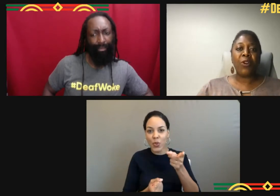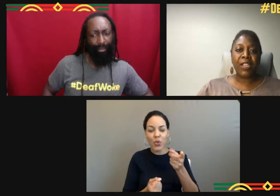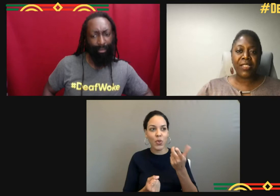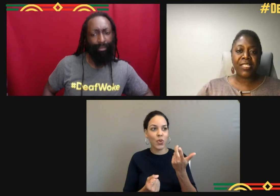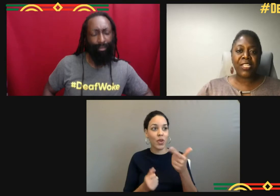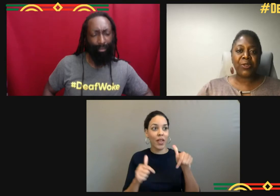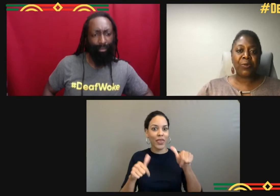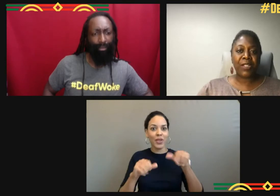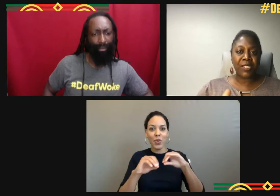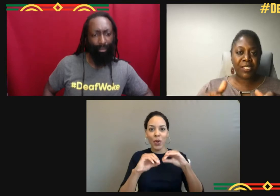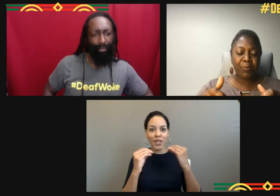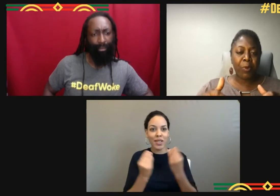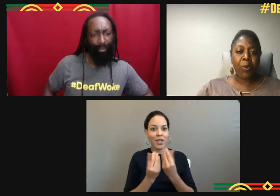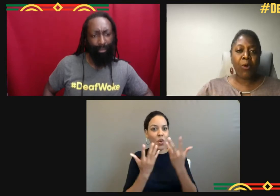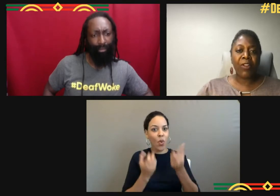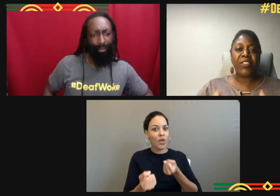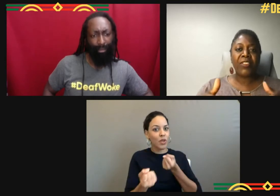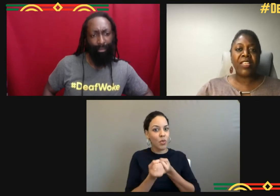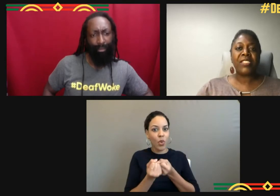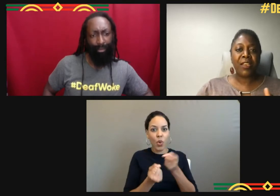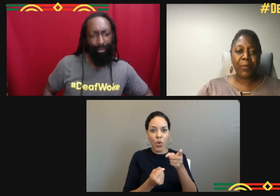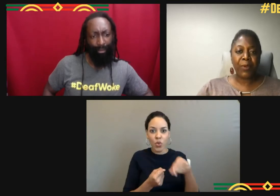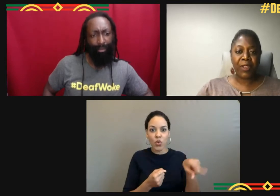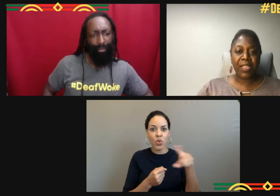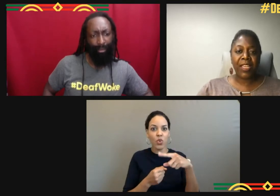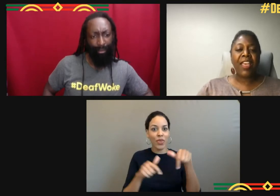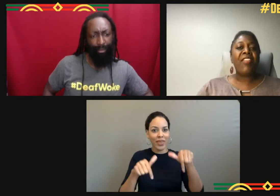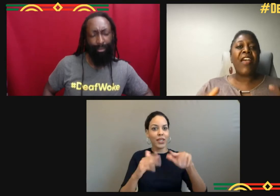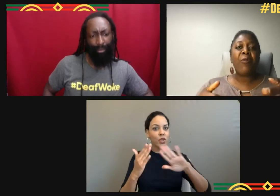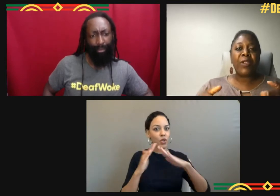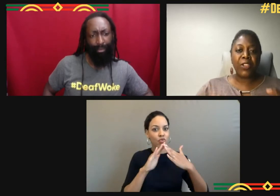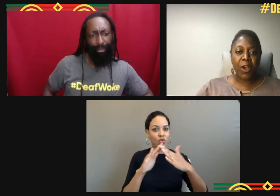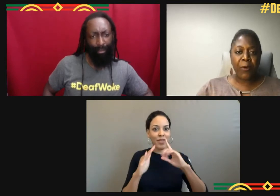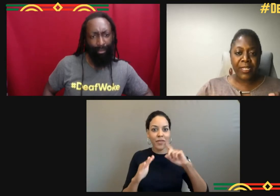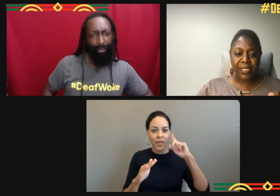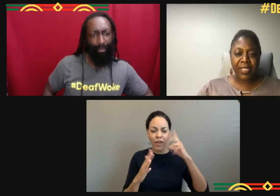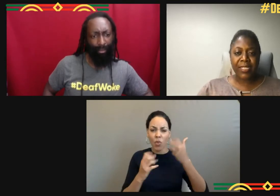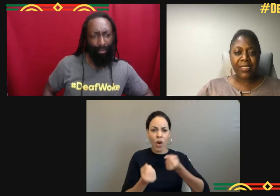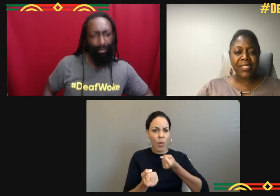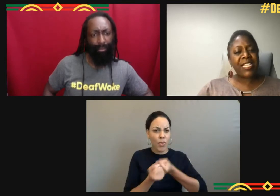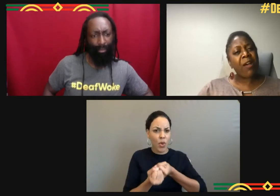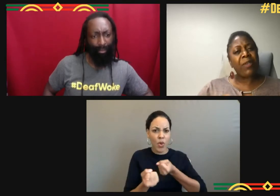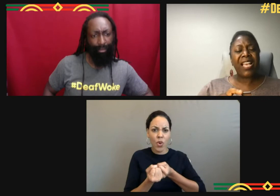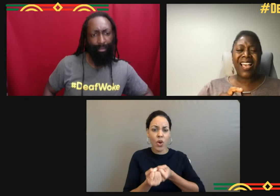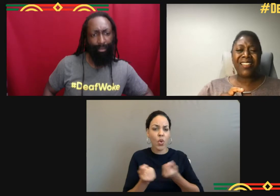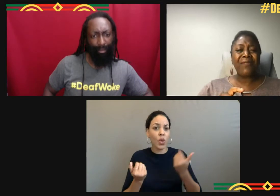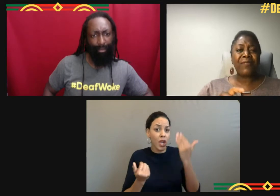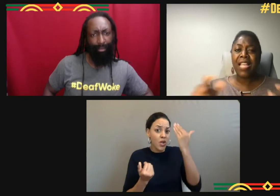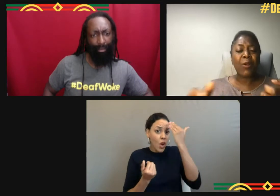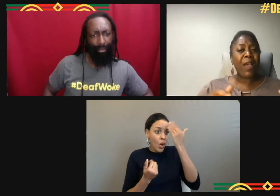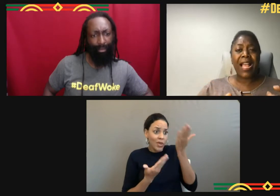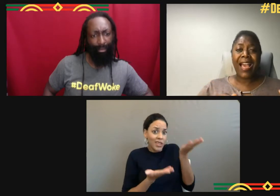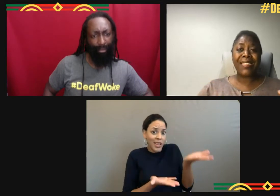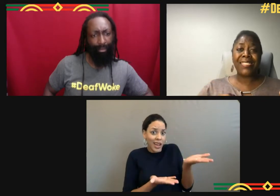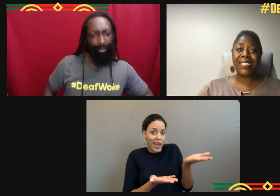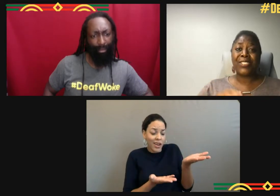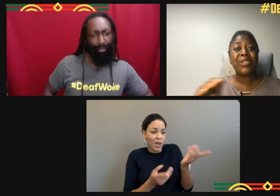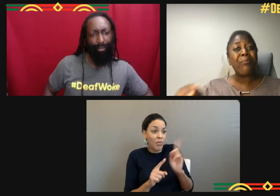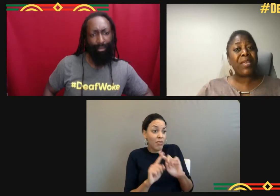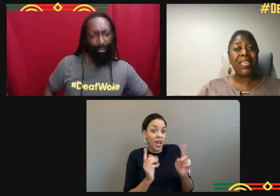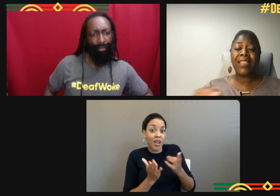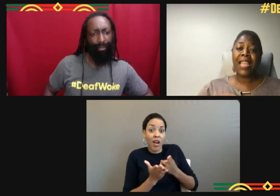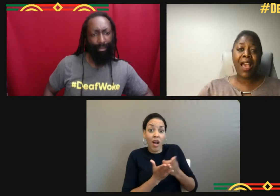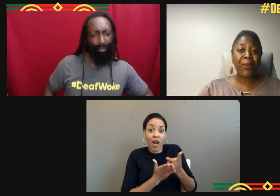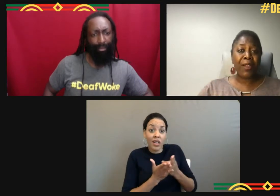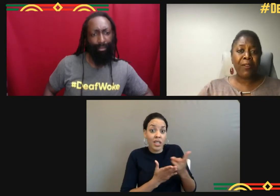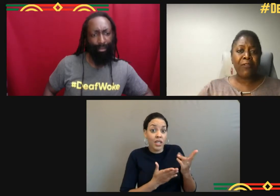This organization wants to support this community that we know exists, that we kind of quite honestly